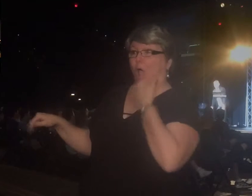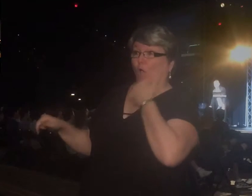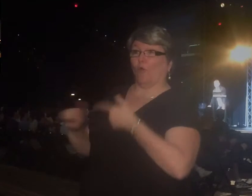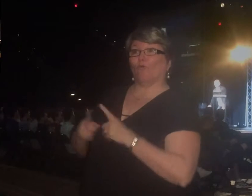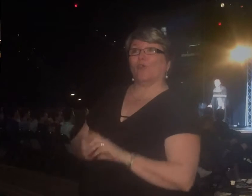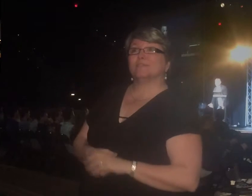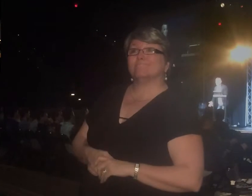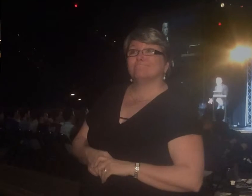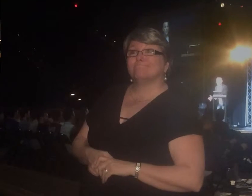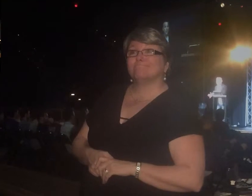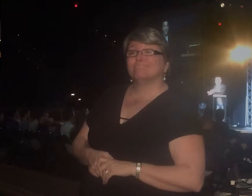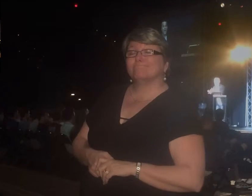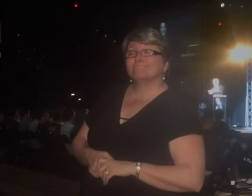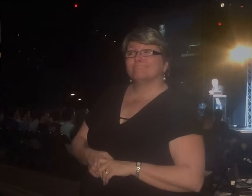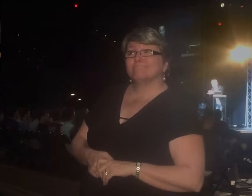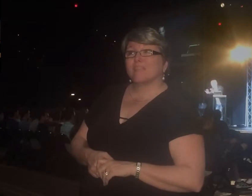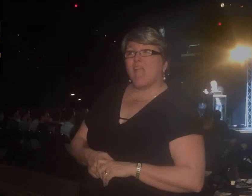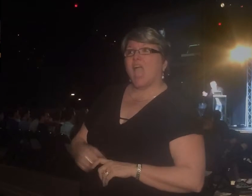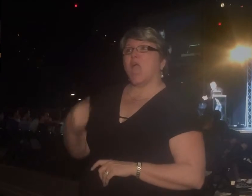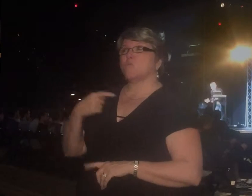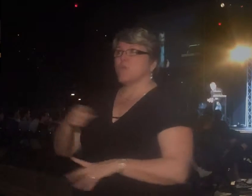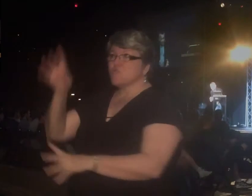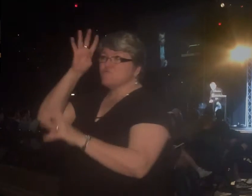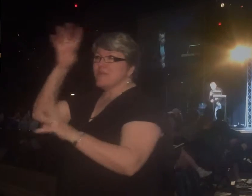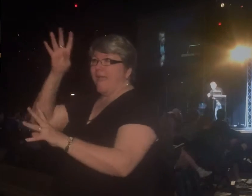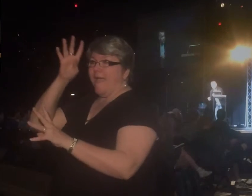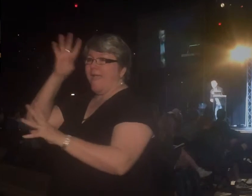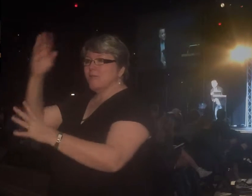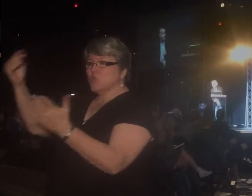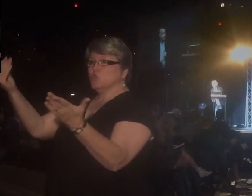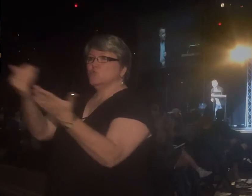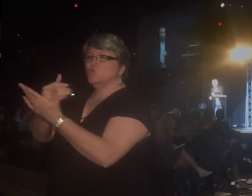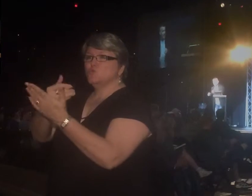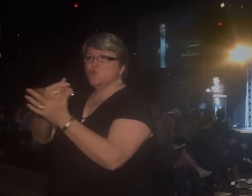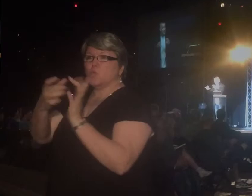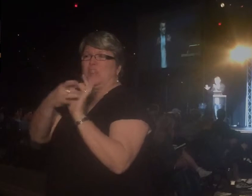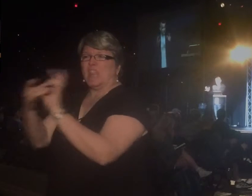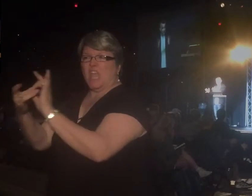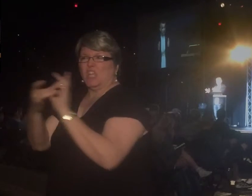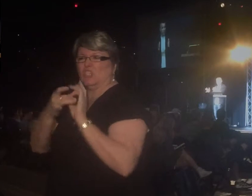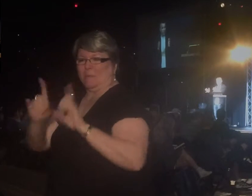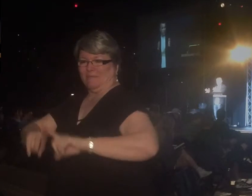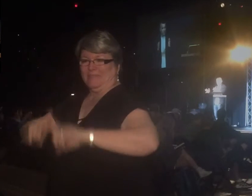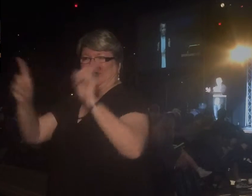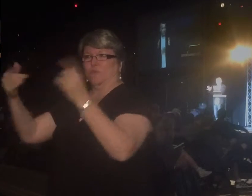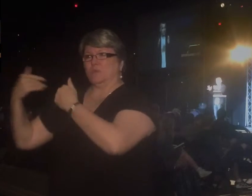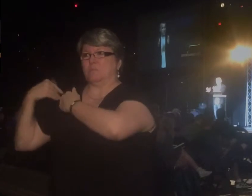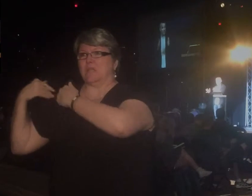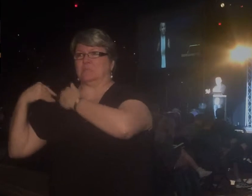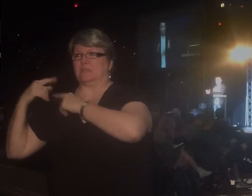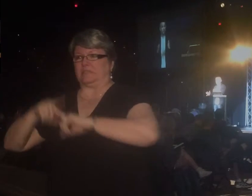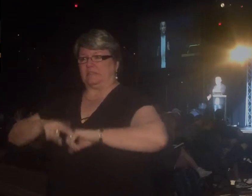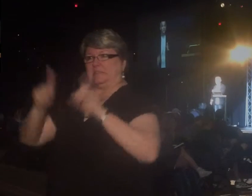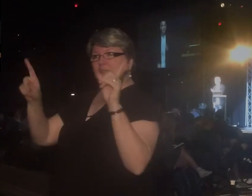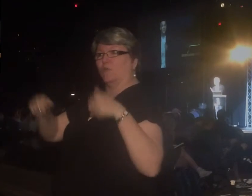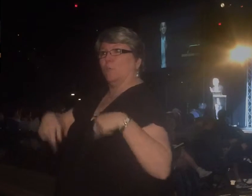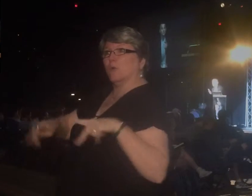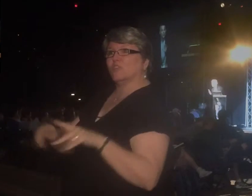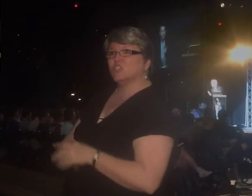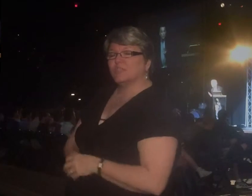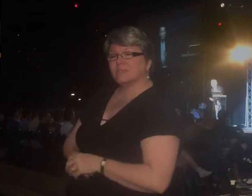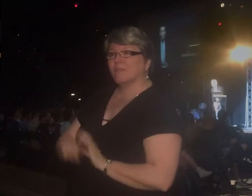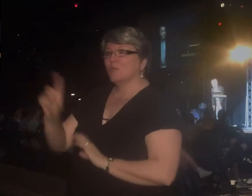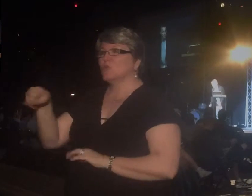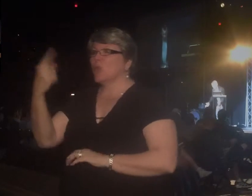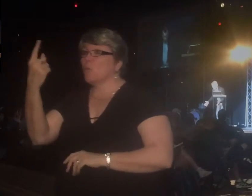because she's my girlfriend. And we create this new relationship that has these different responsibilities and